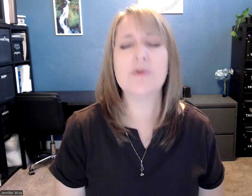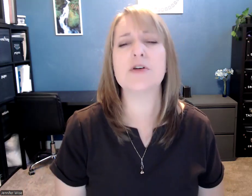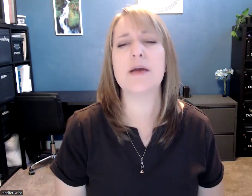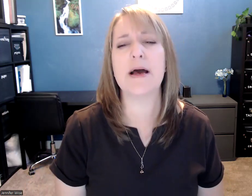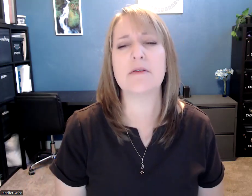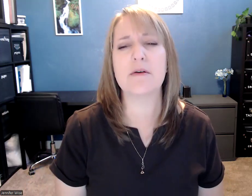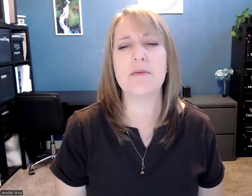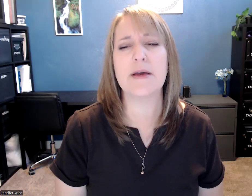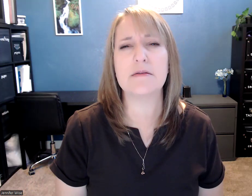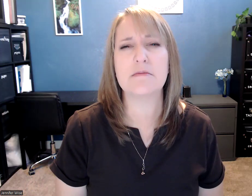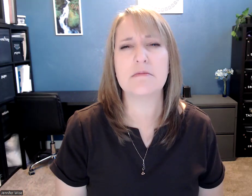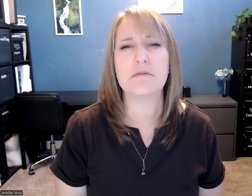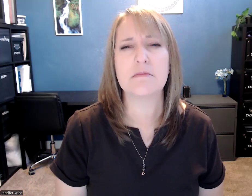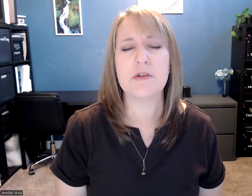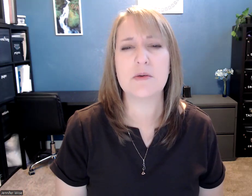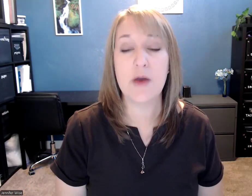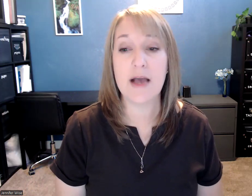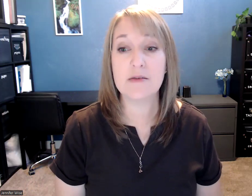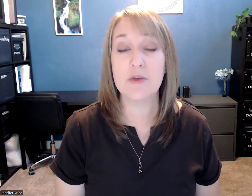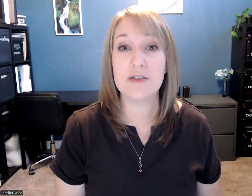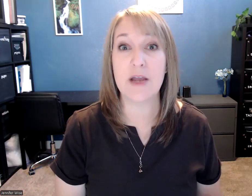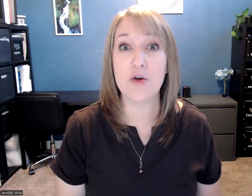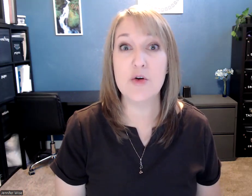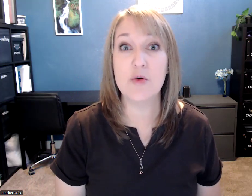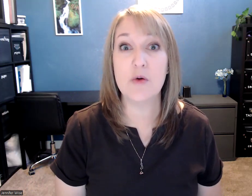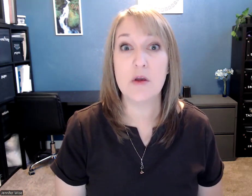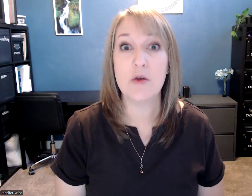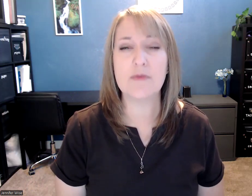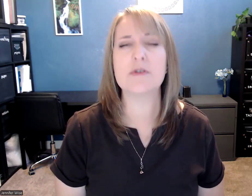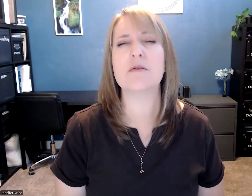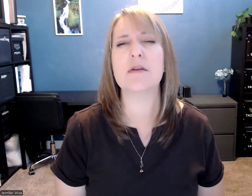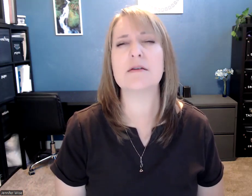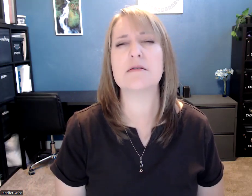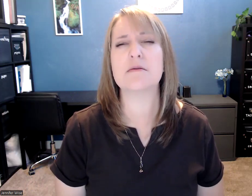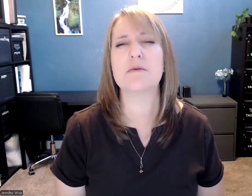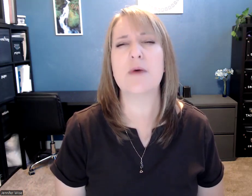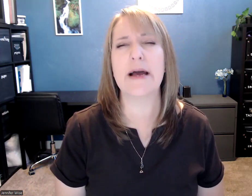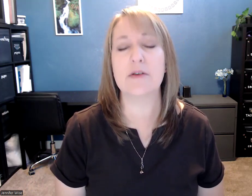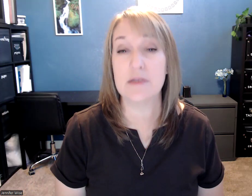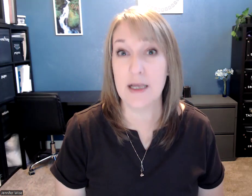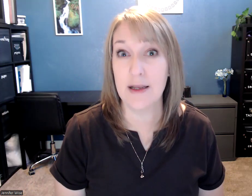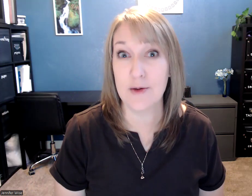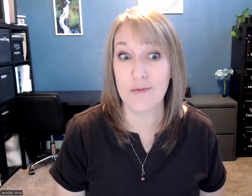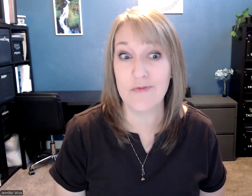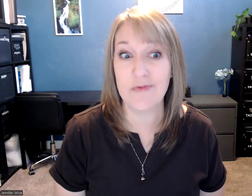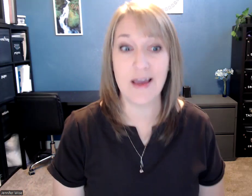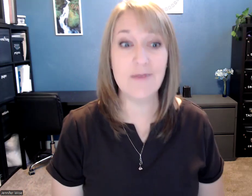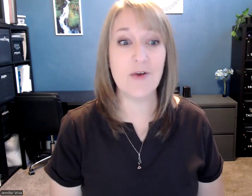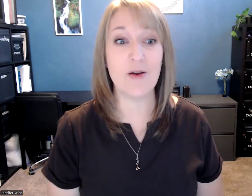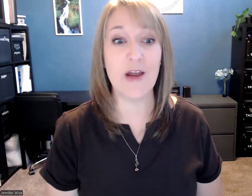put your head back a little bit. So when you sign who, you have to do this while you're signing who. Okay, are you